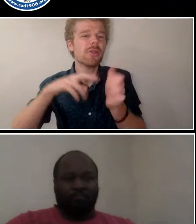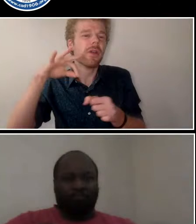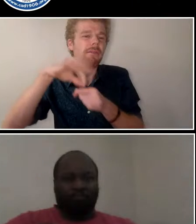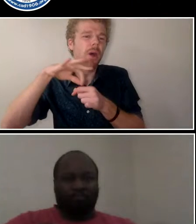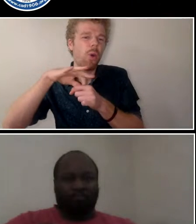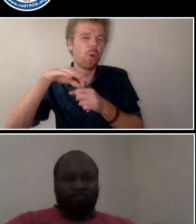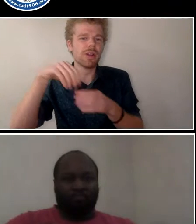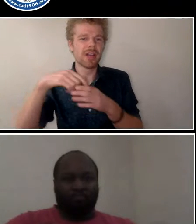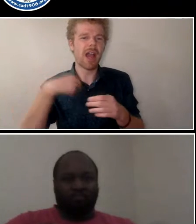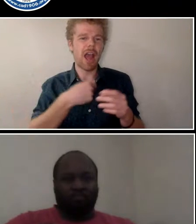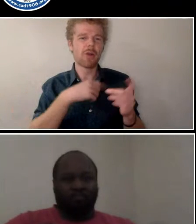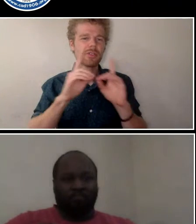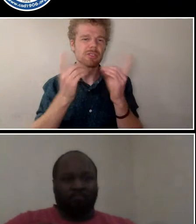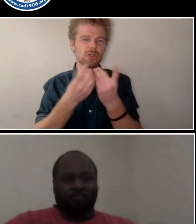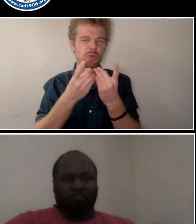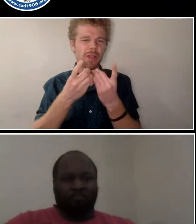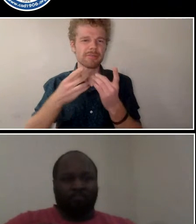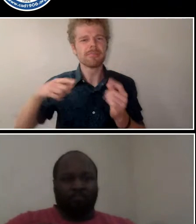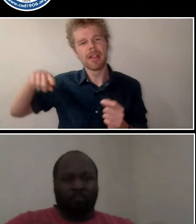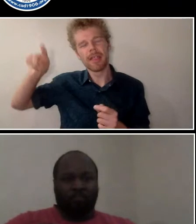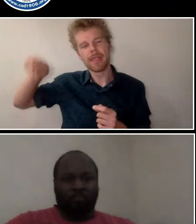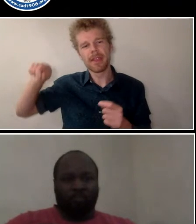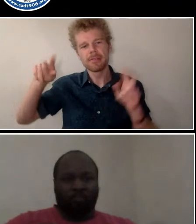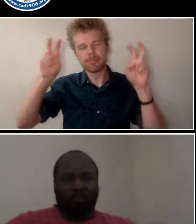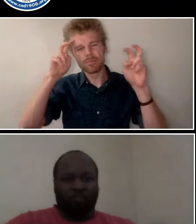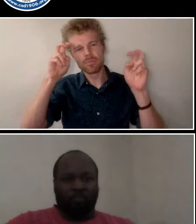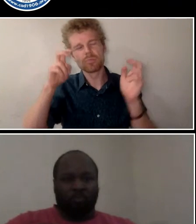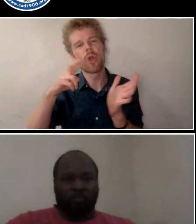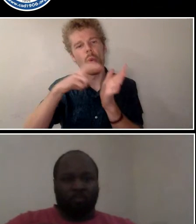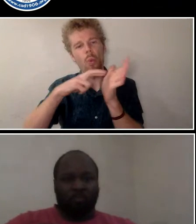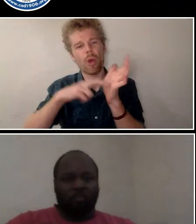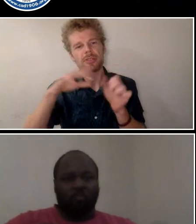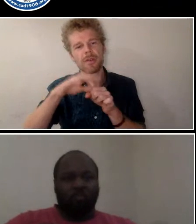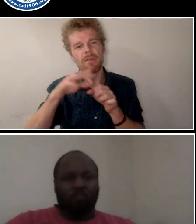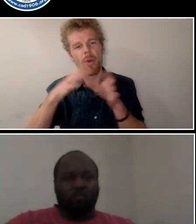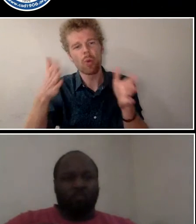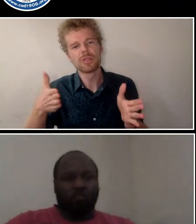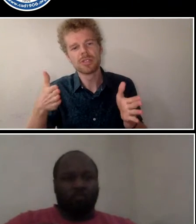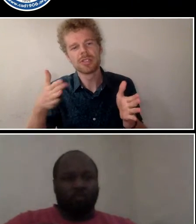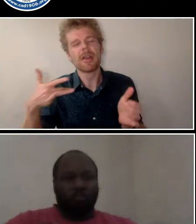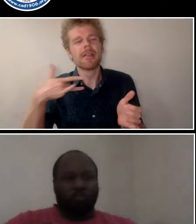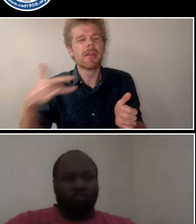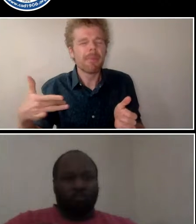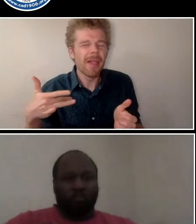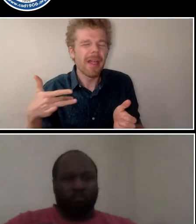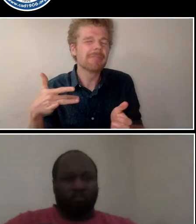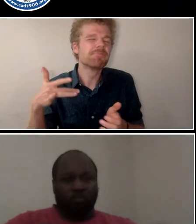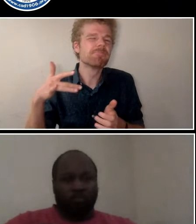So Rico and I both had to do this in July to get our names on the ballot.